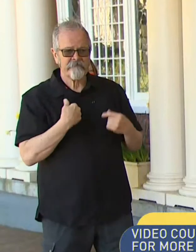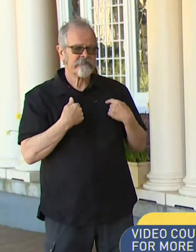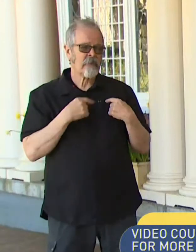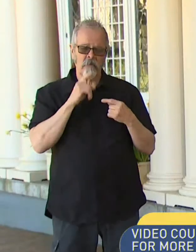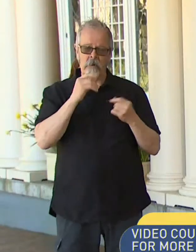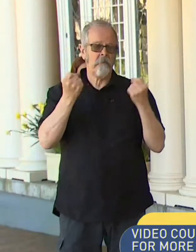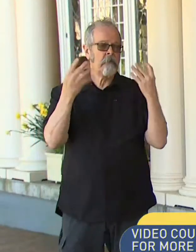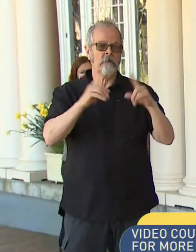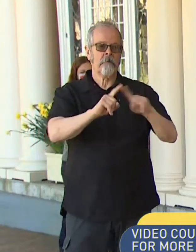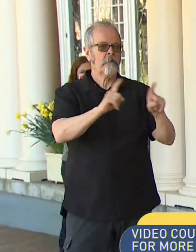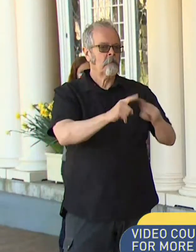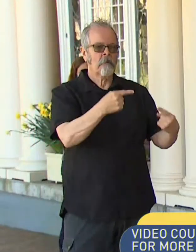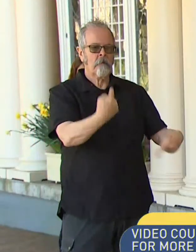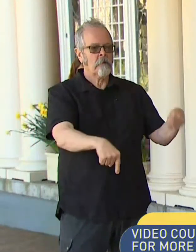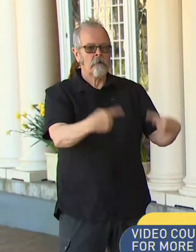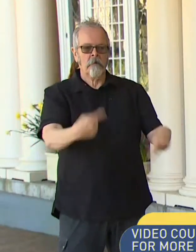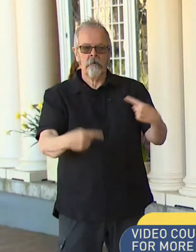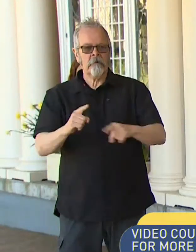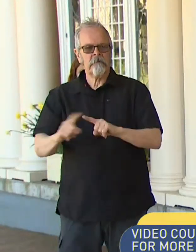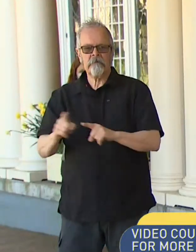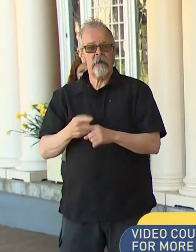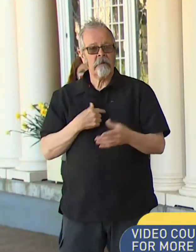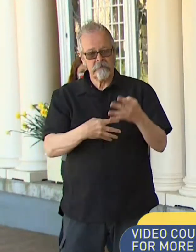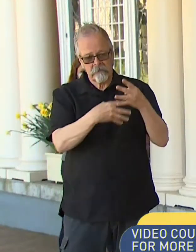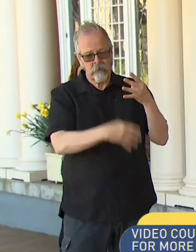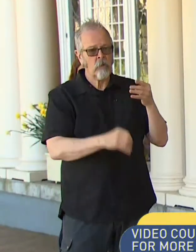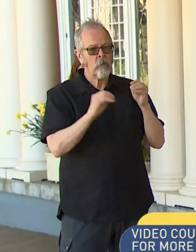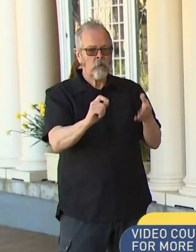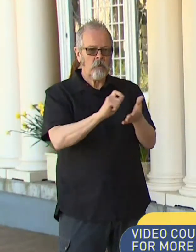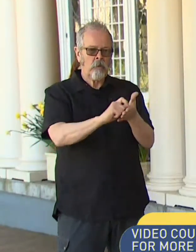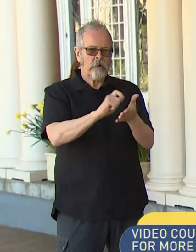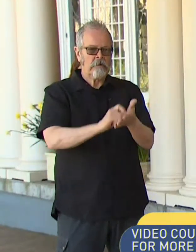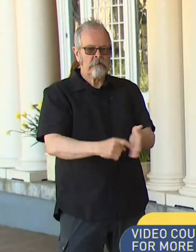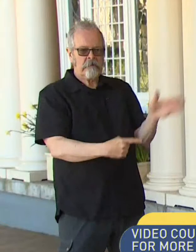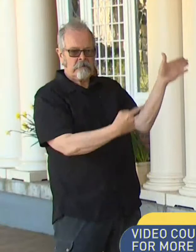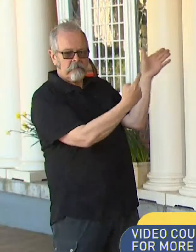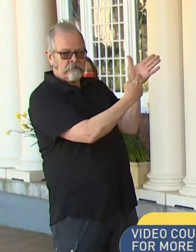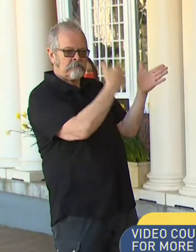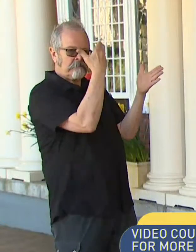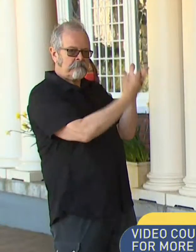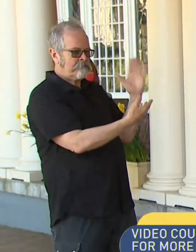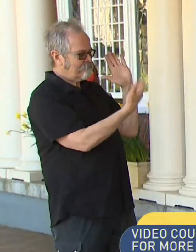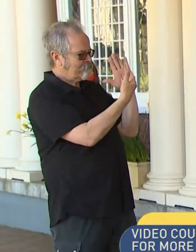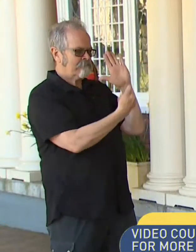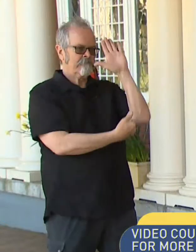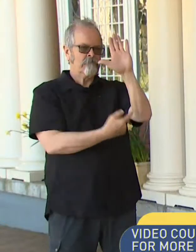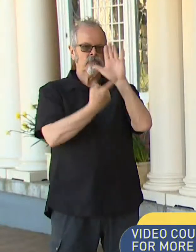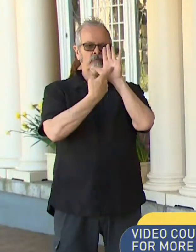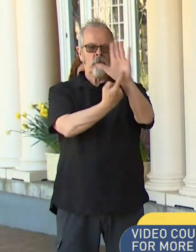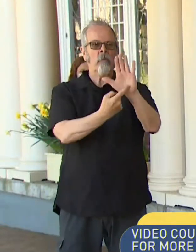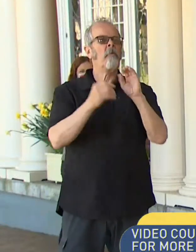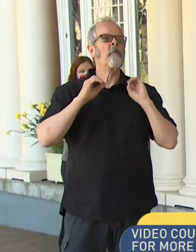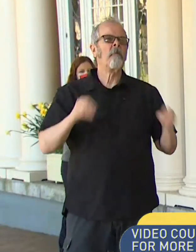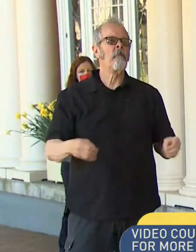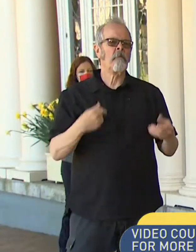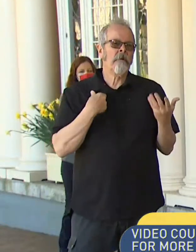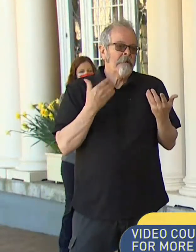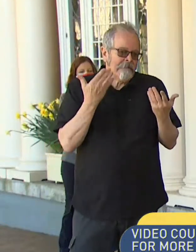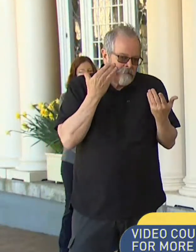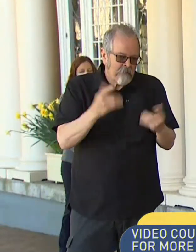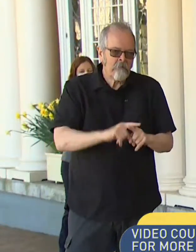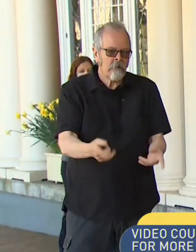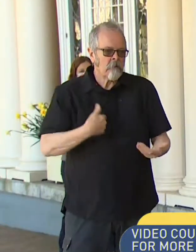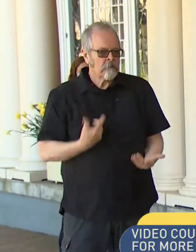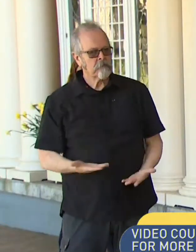of this is written in the tablets that came down from the mount. So I listen to suggestions in this regard. But